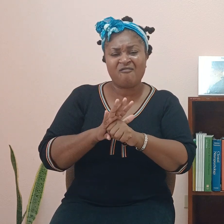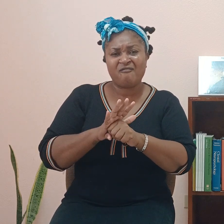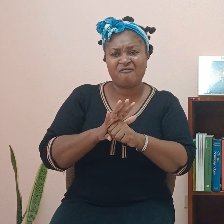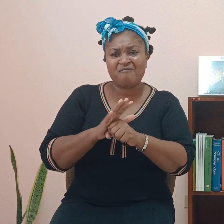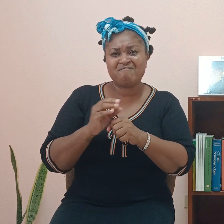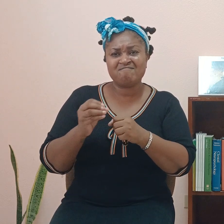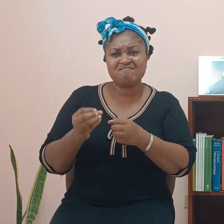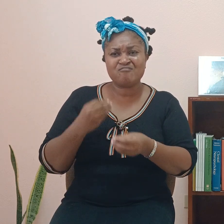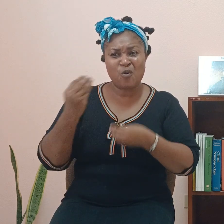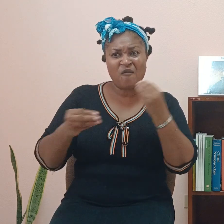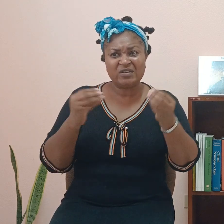6.